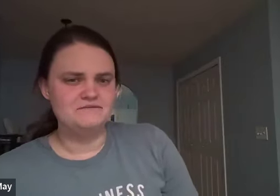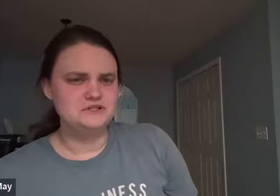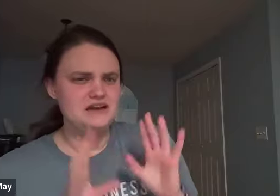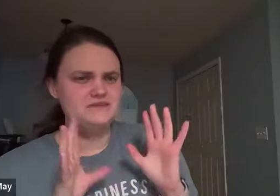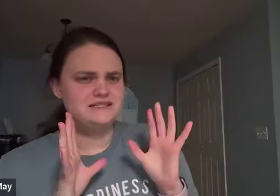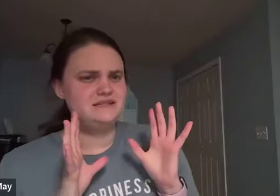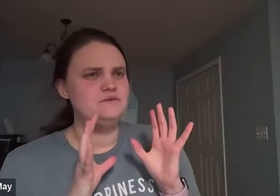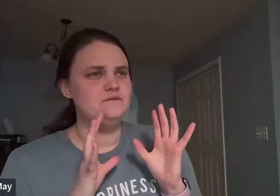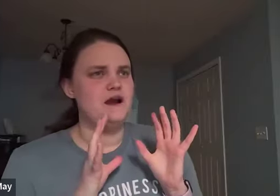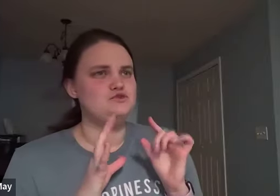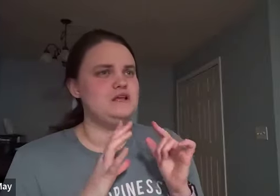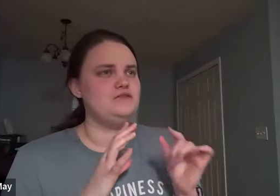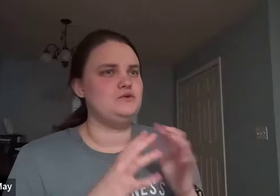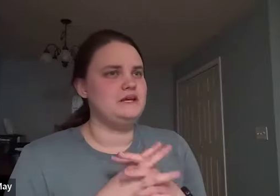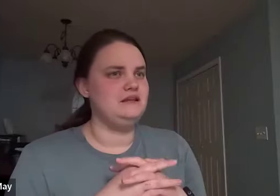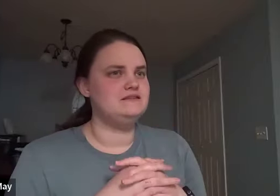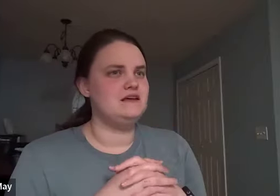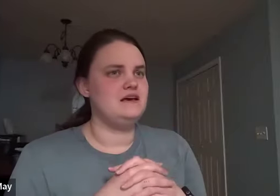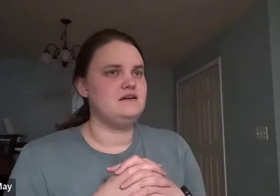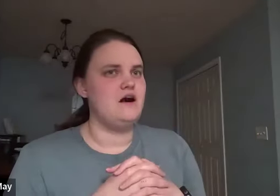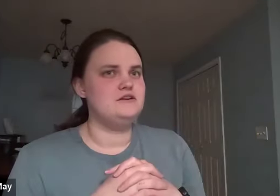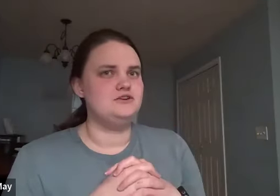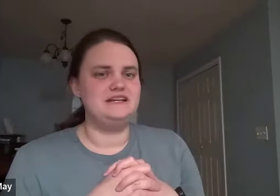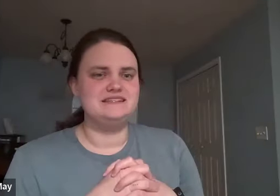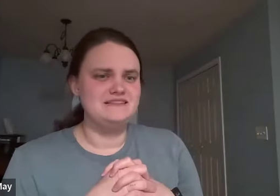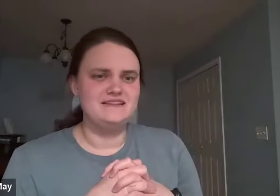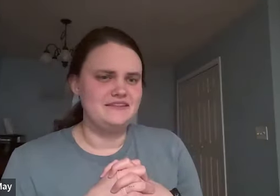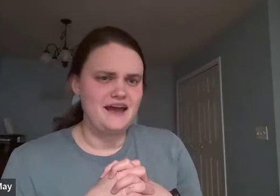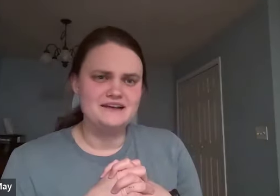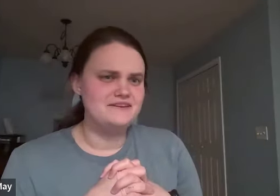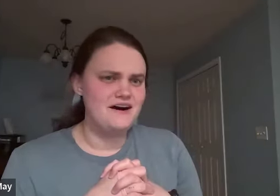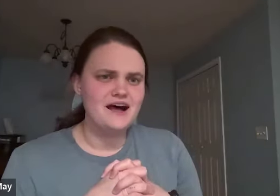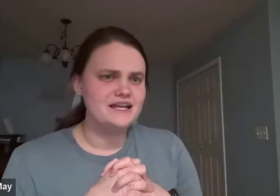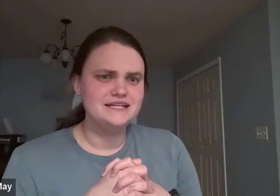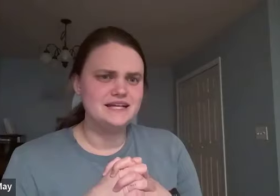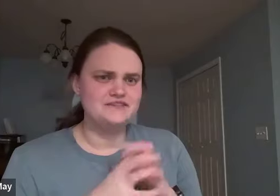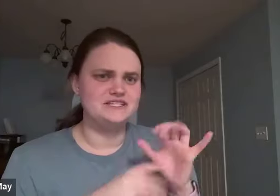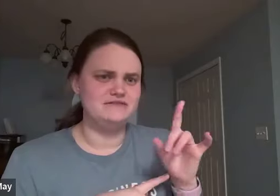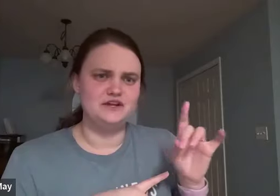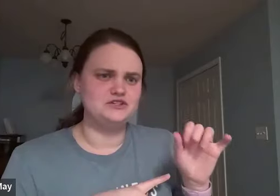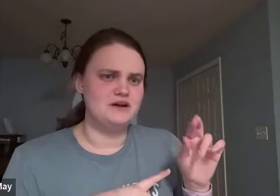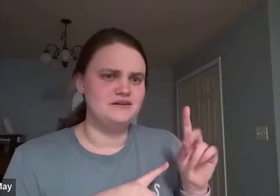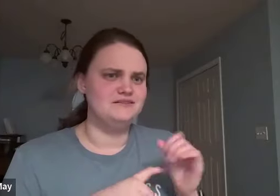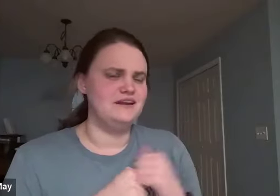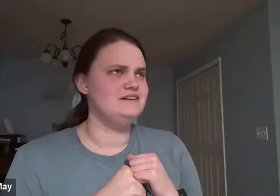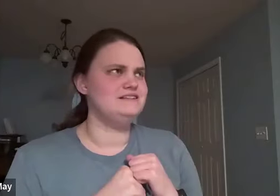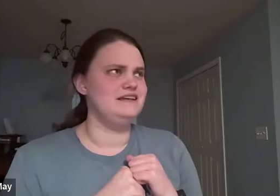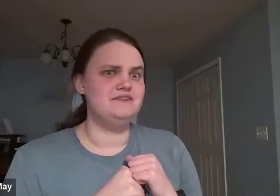unfortunately I have not seen one for actual like the greens, like collard greens, anything like that. I've not. I've just seen finger spell. And honestly, even